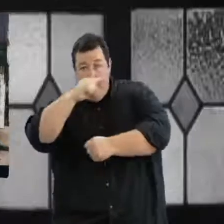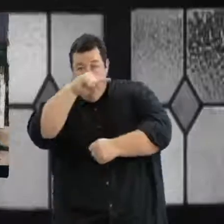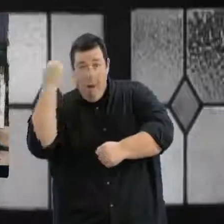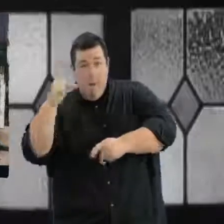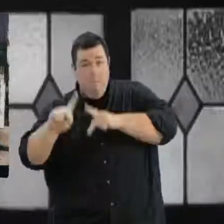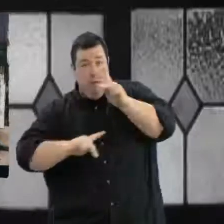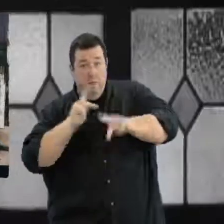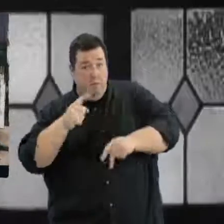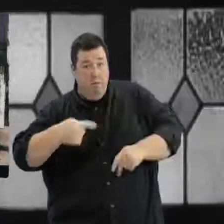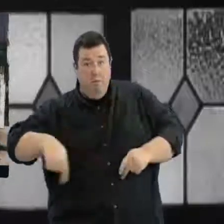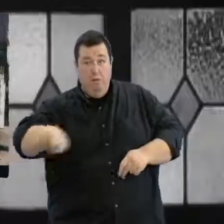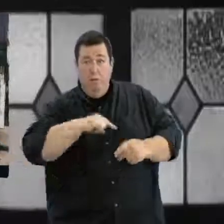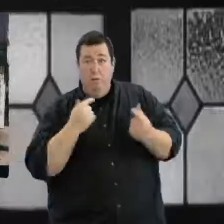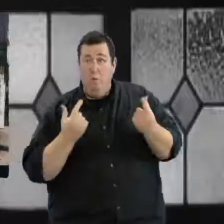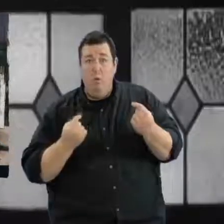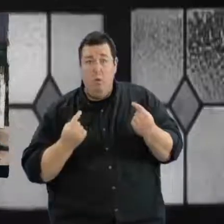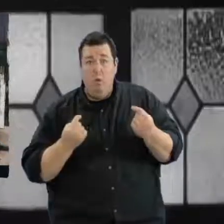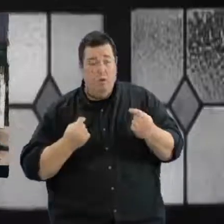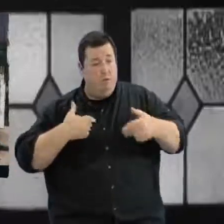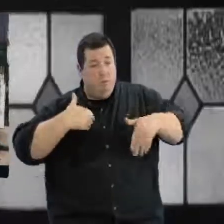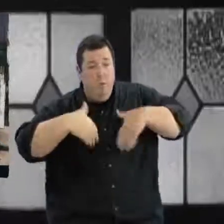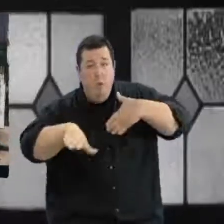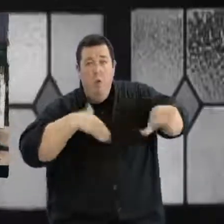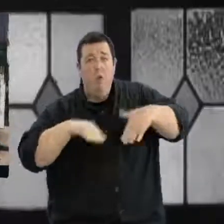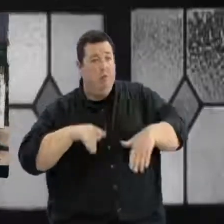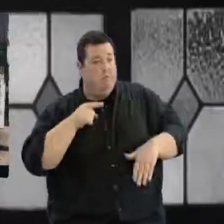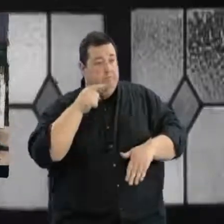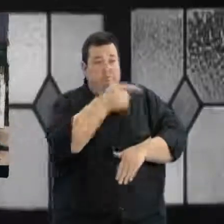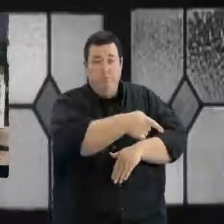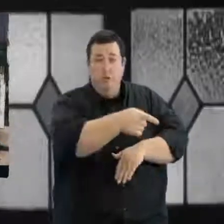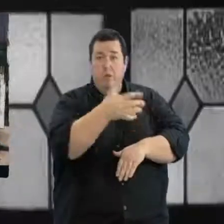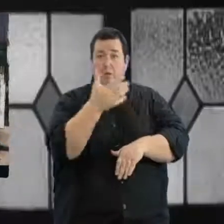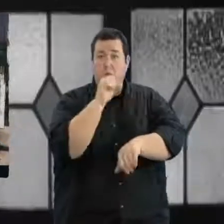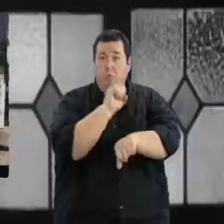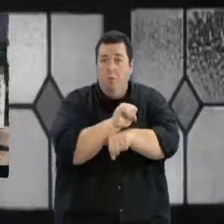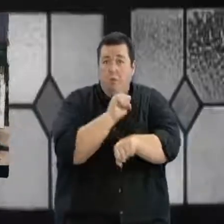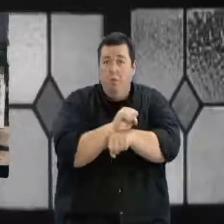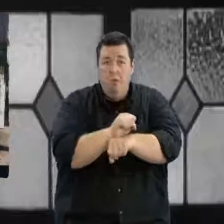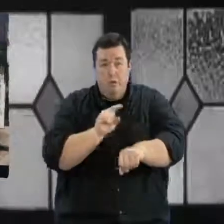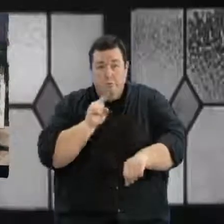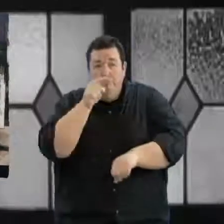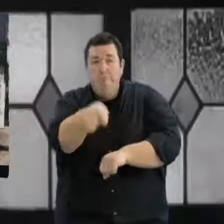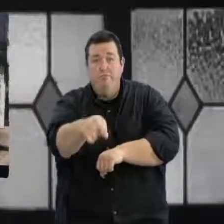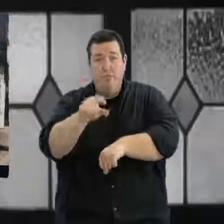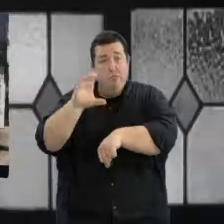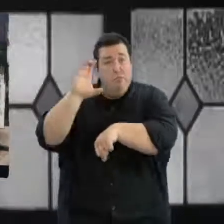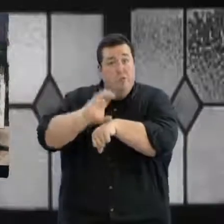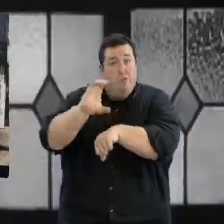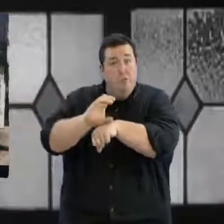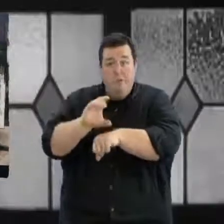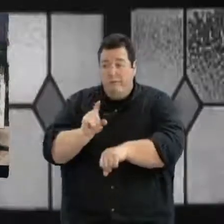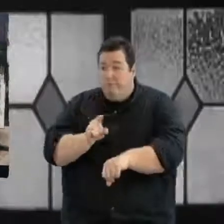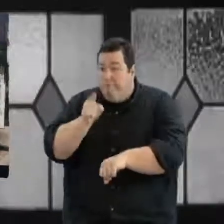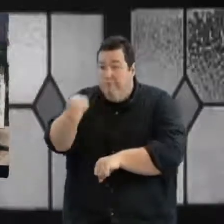For 381 days, they walked to work and school and church. They walked in rain and cold and in blistering